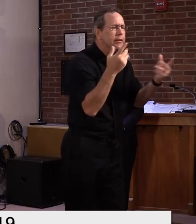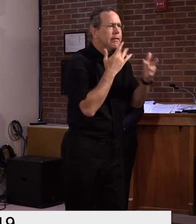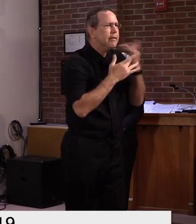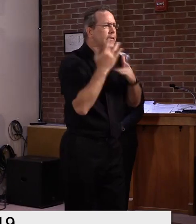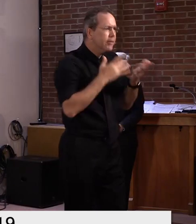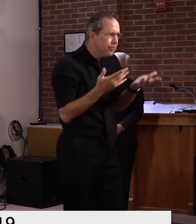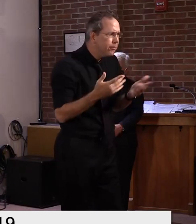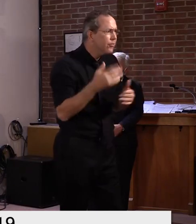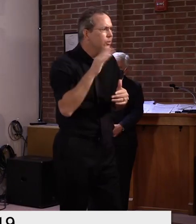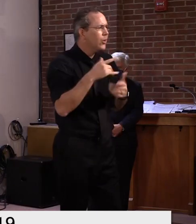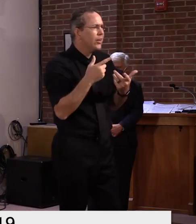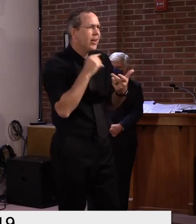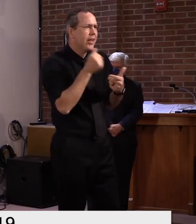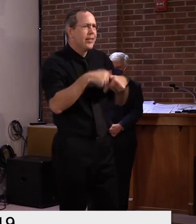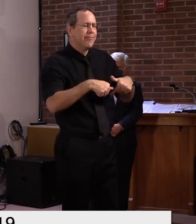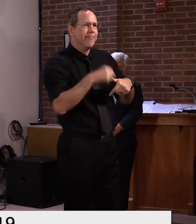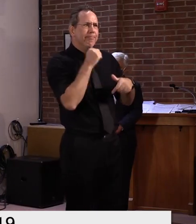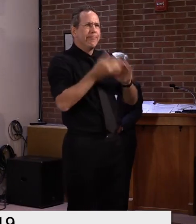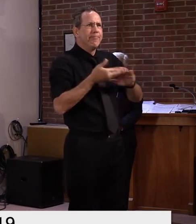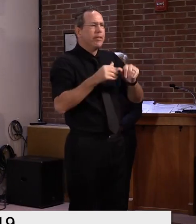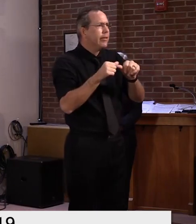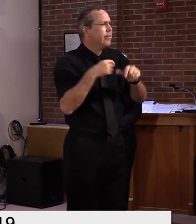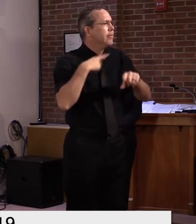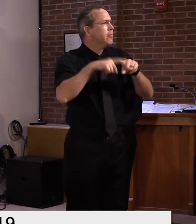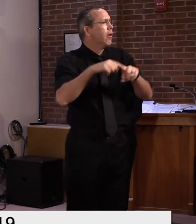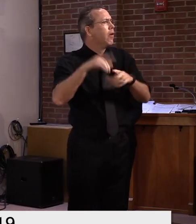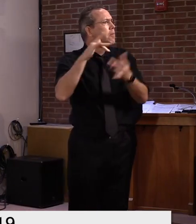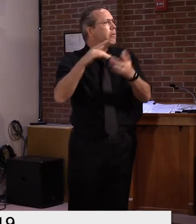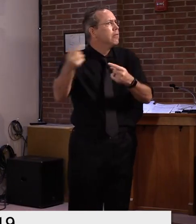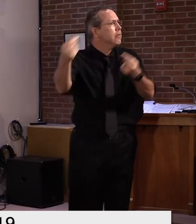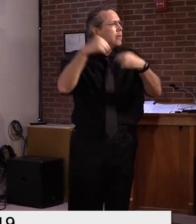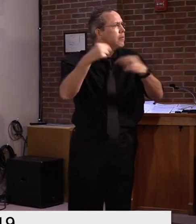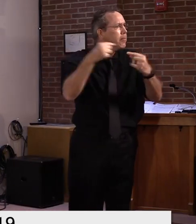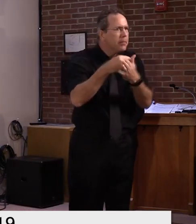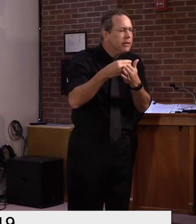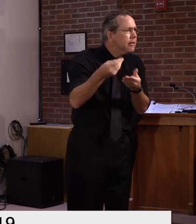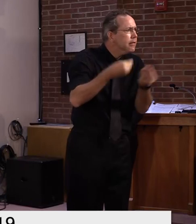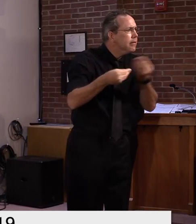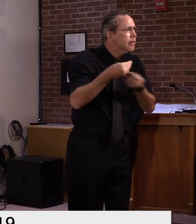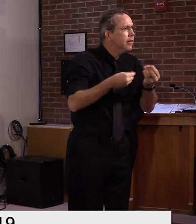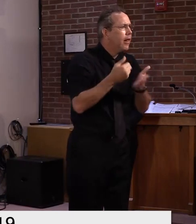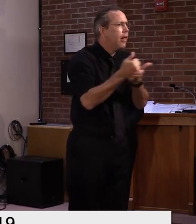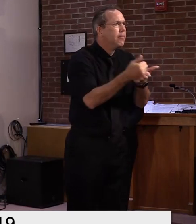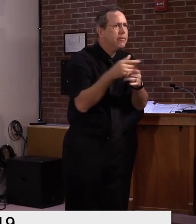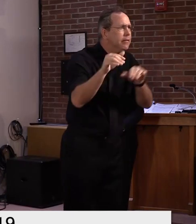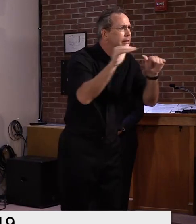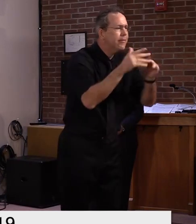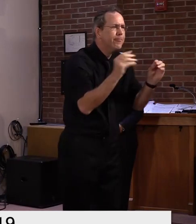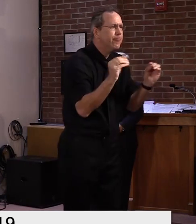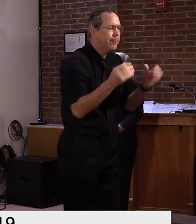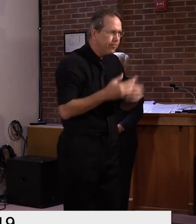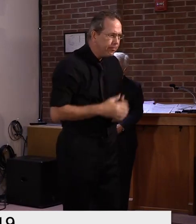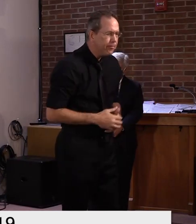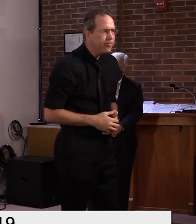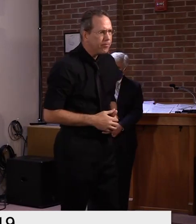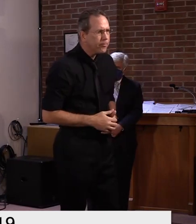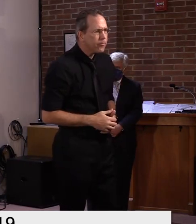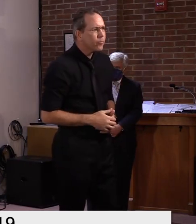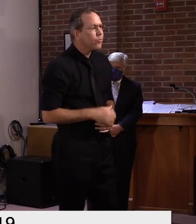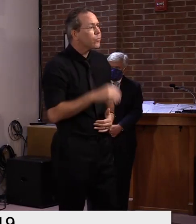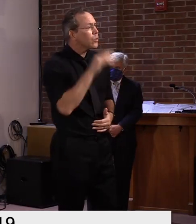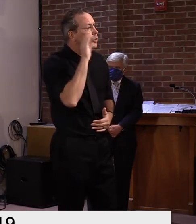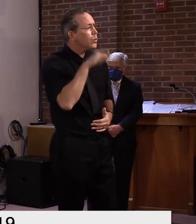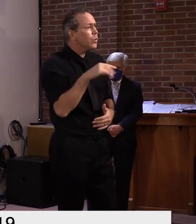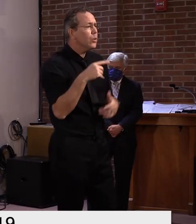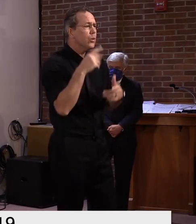capacity. To be honest, it's primarily because of our Stay Safe policies, but also because people